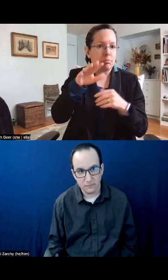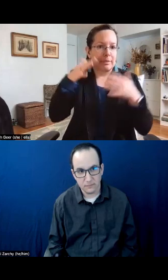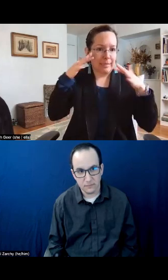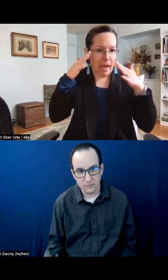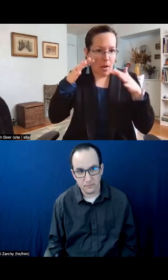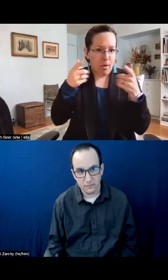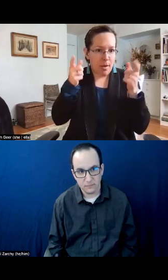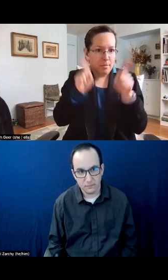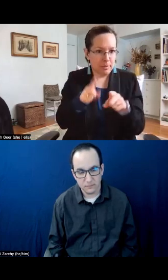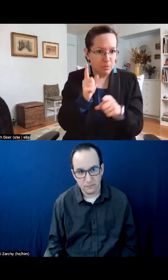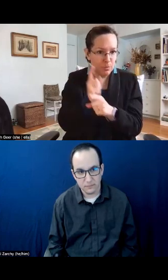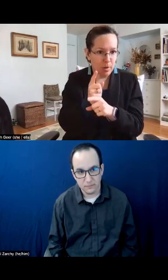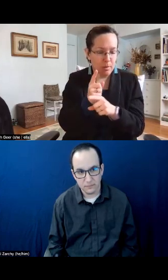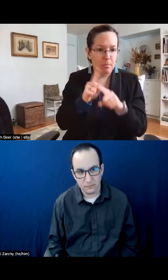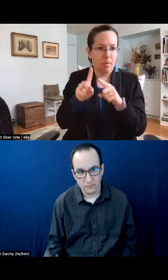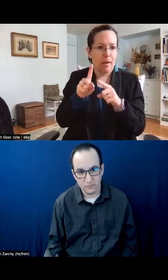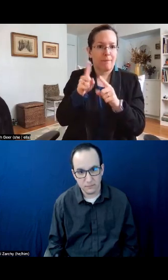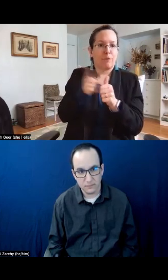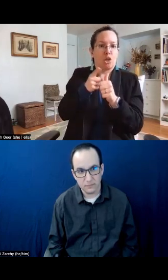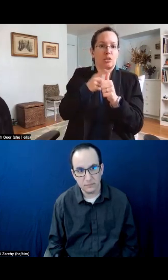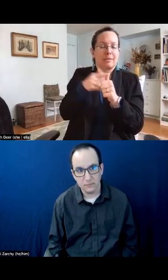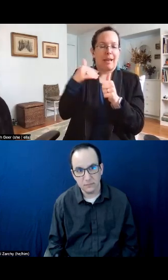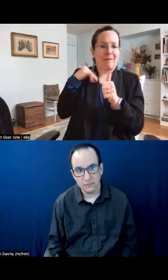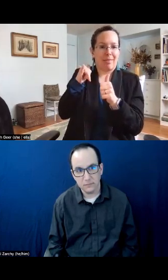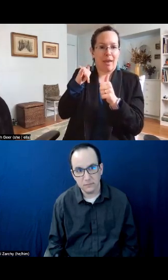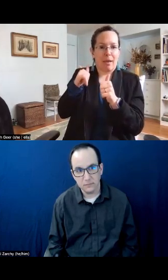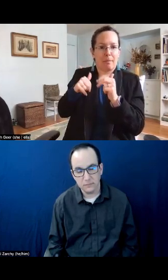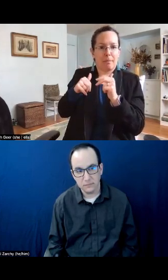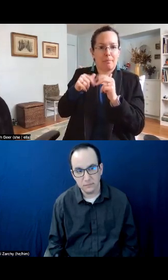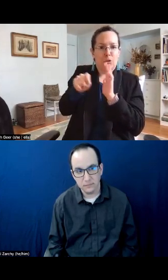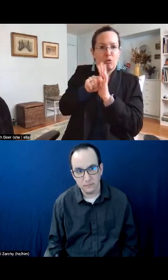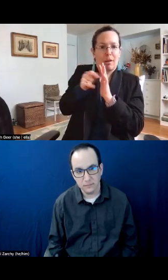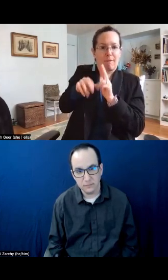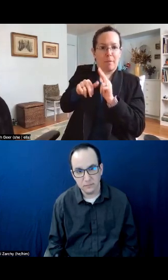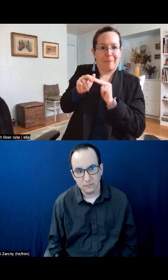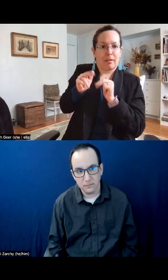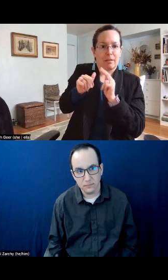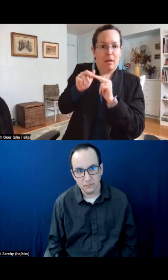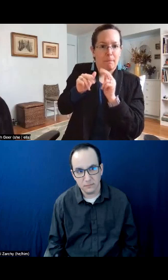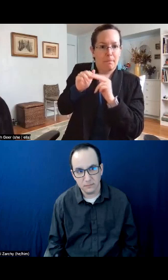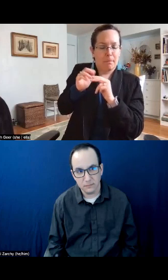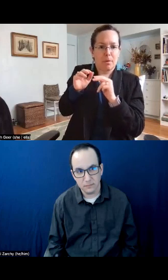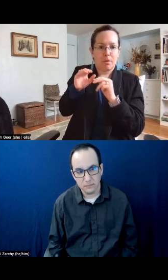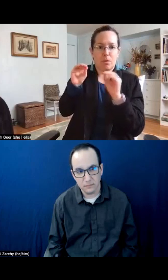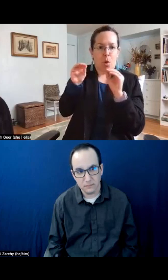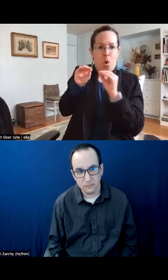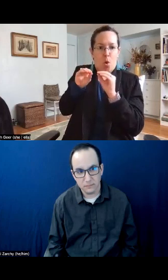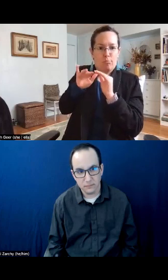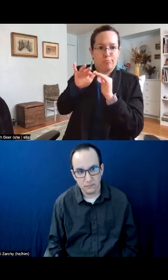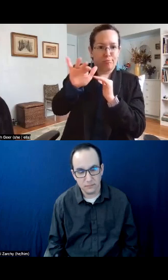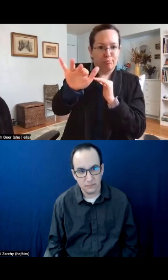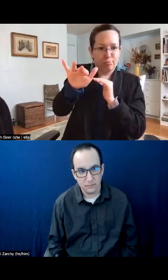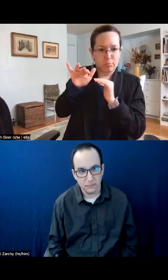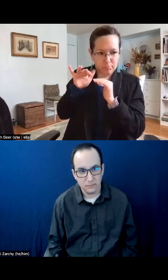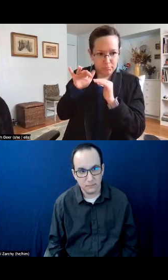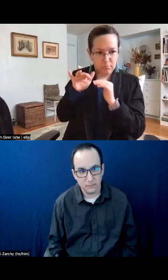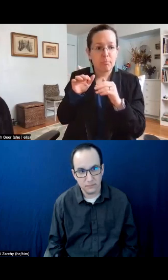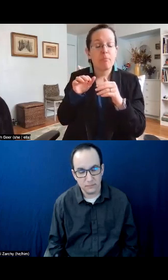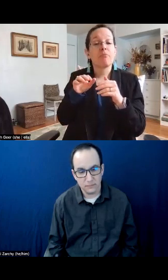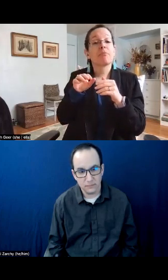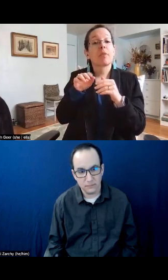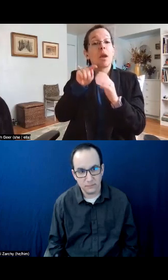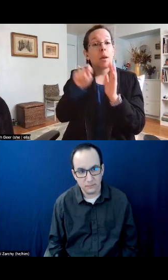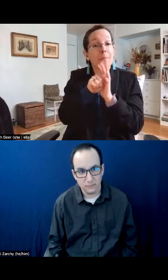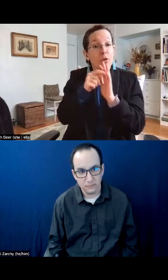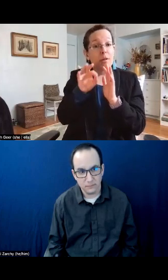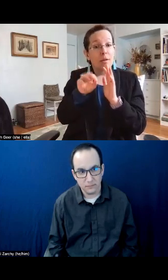release the airflow, that is then what creates the sound. We know this. Well, there is that period of buildup where